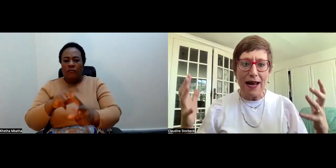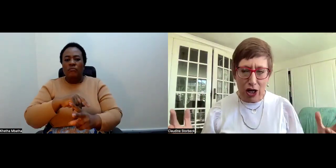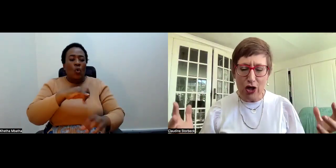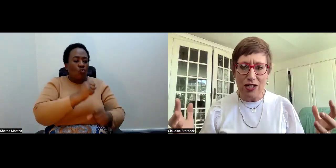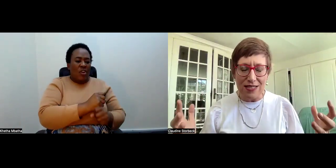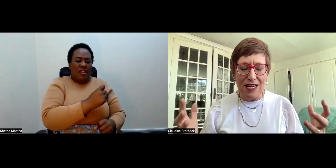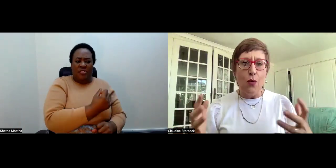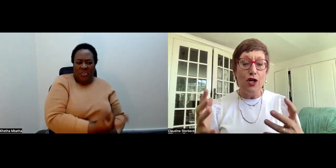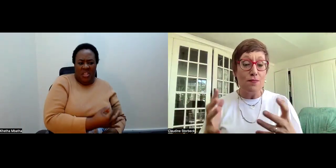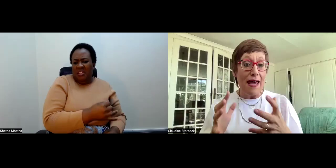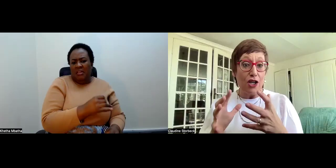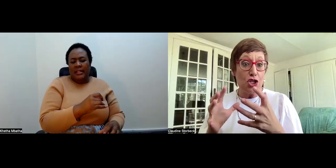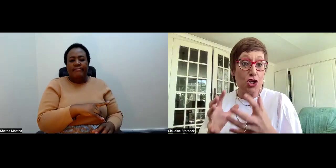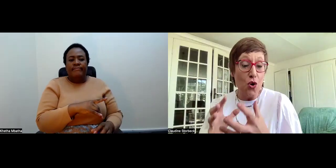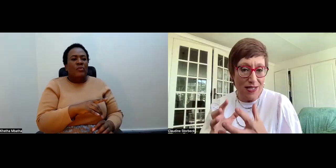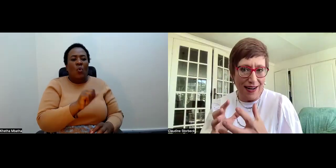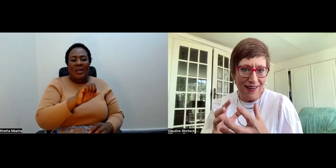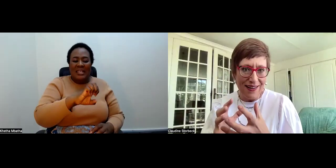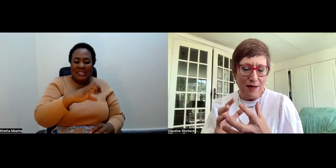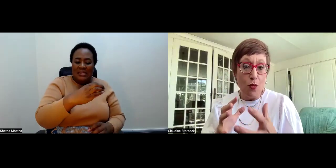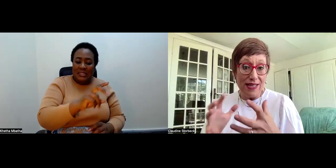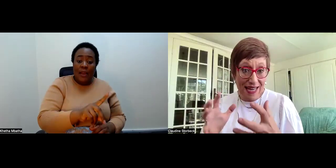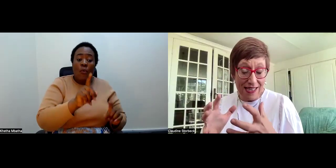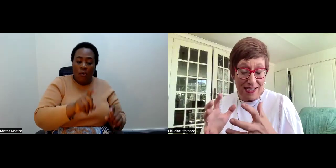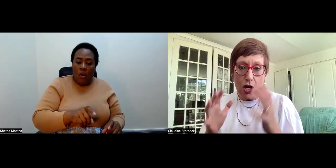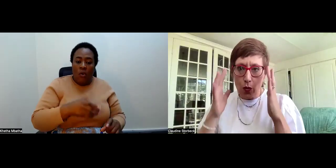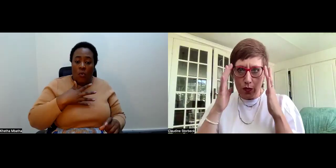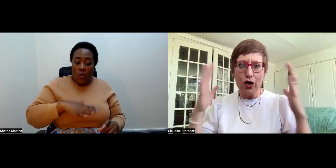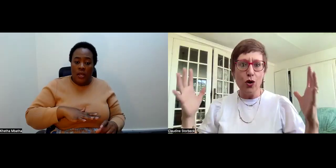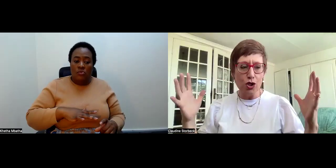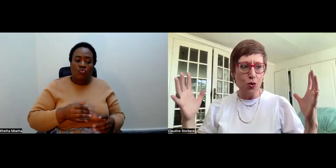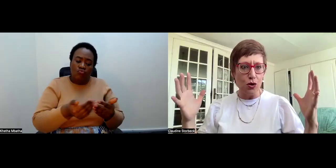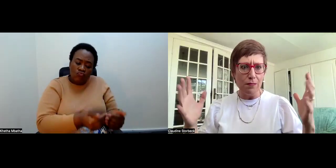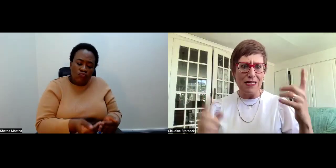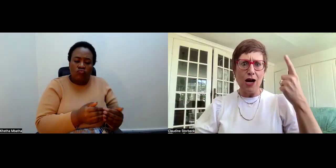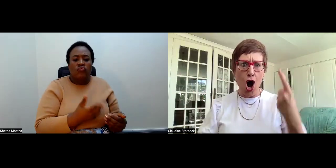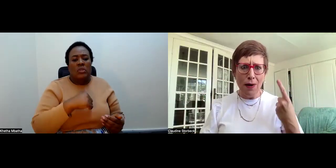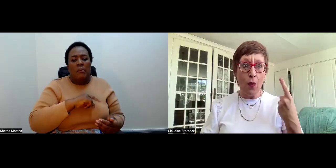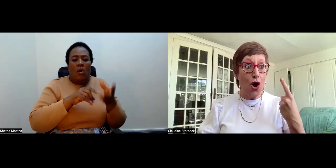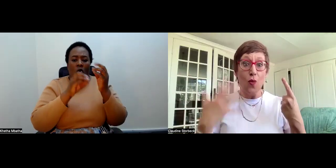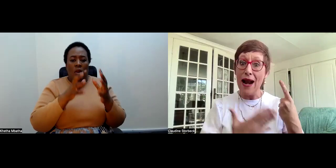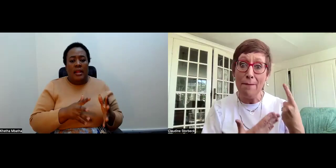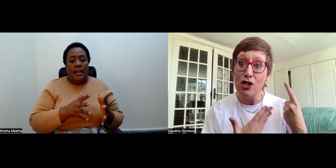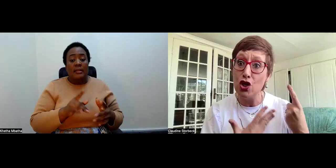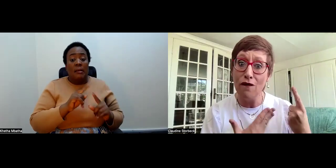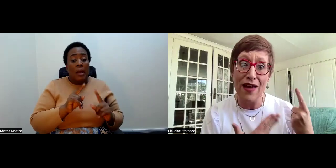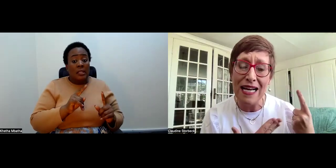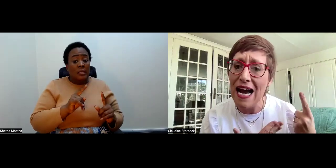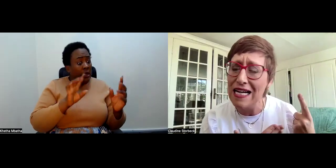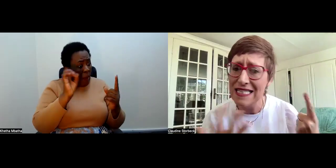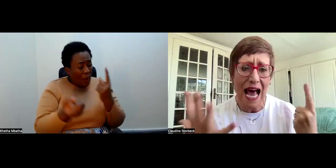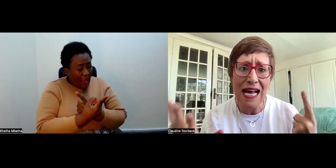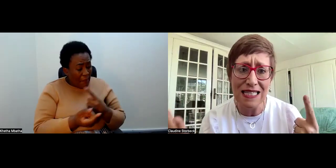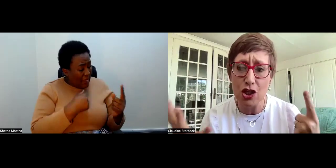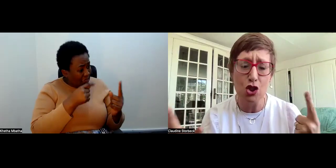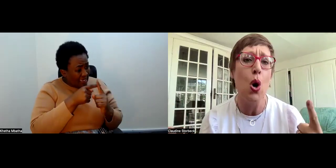care about our learners. We just make it shorter, more intense when we've got older children. But it's like, oh my word, what happened to your